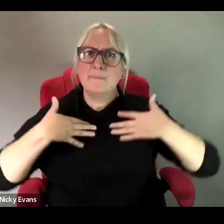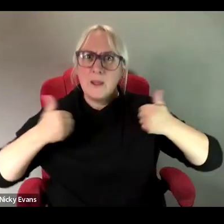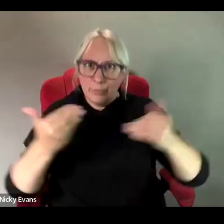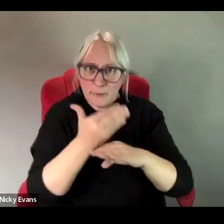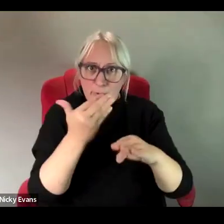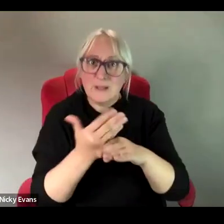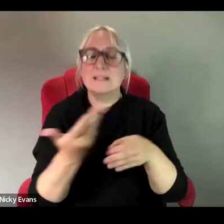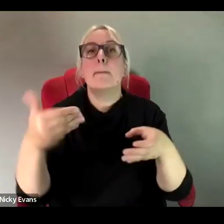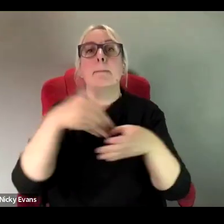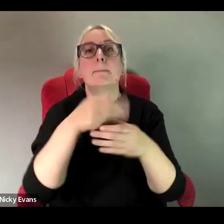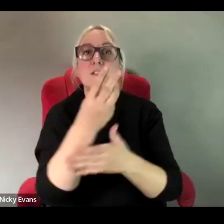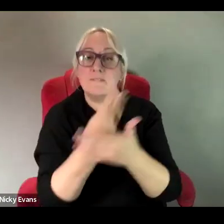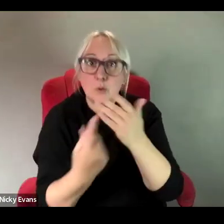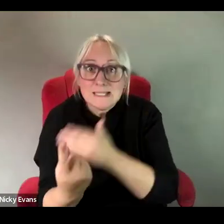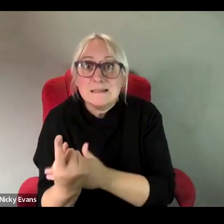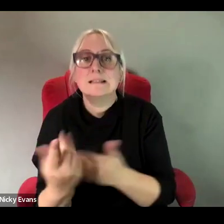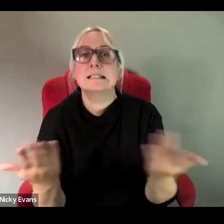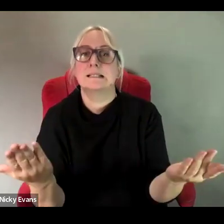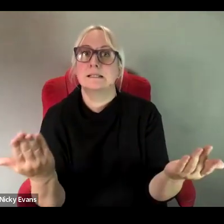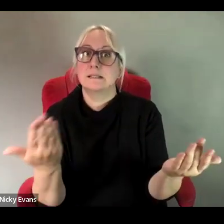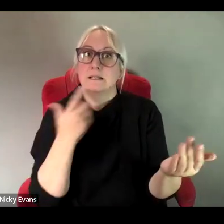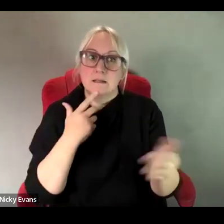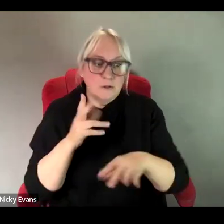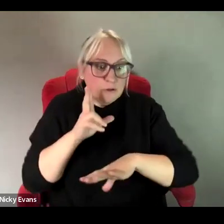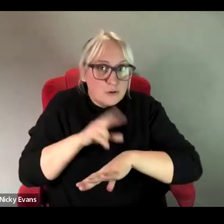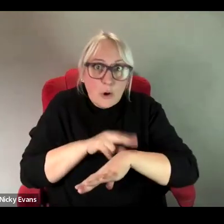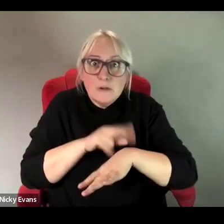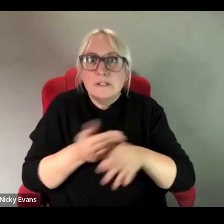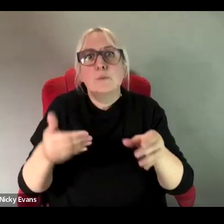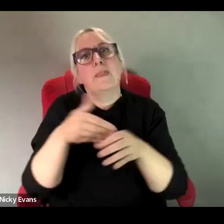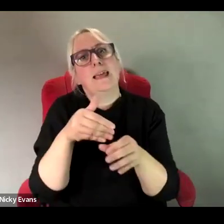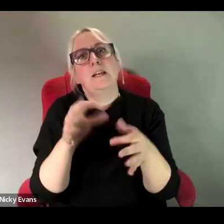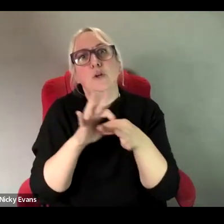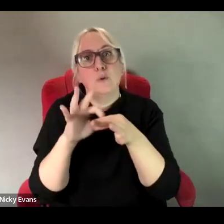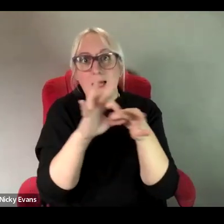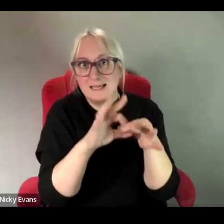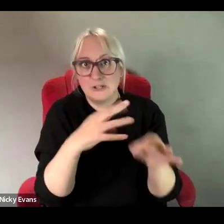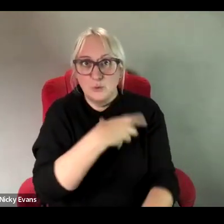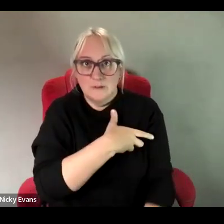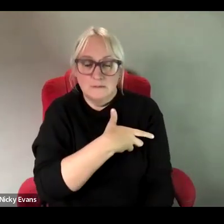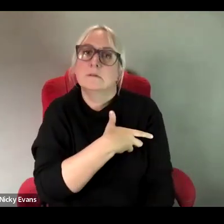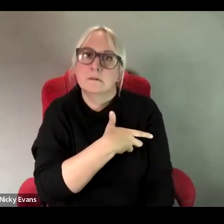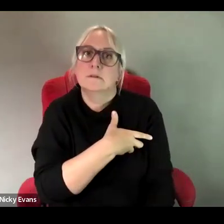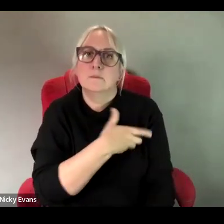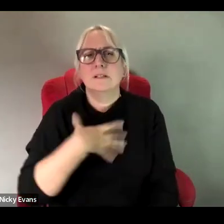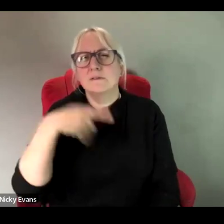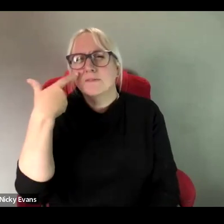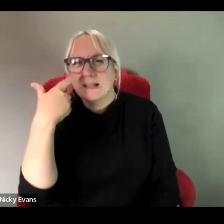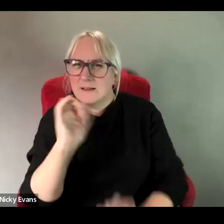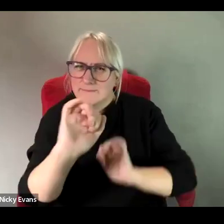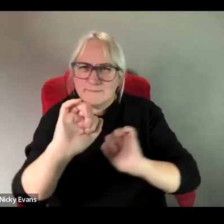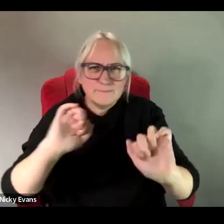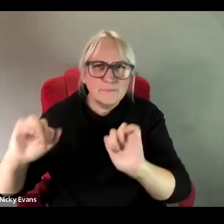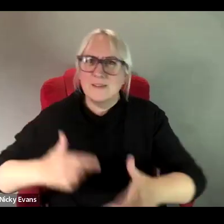of Unison, and say doctors in Unite, and also again lobbying